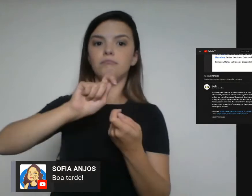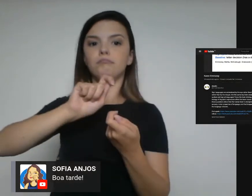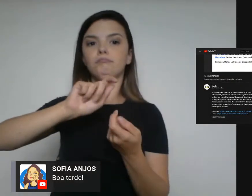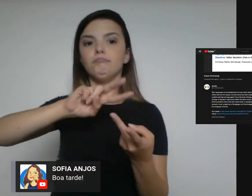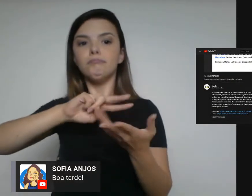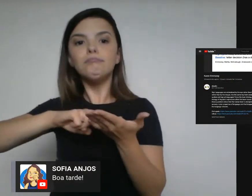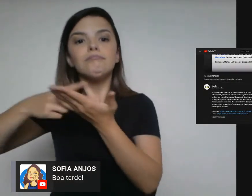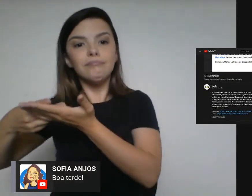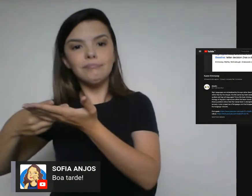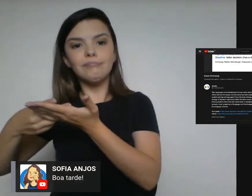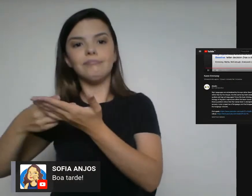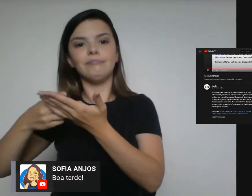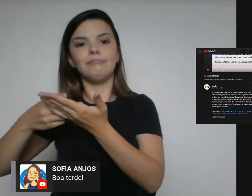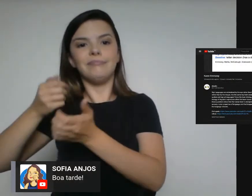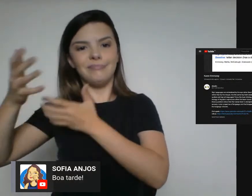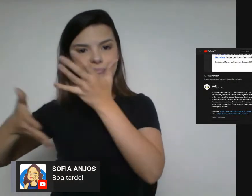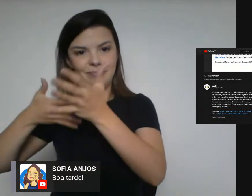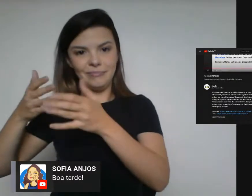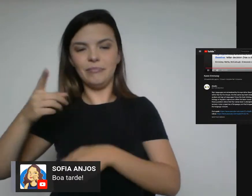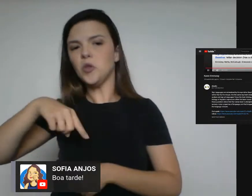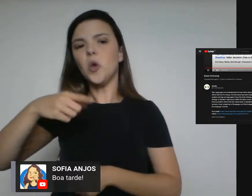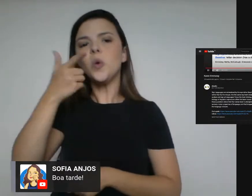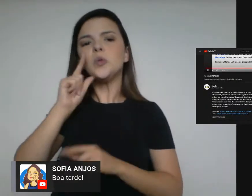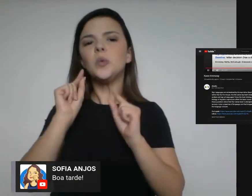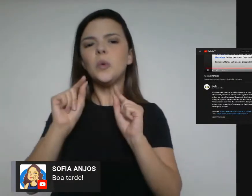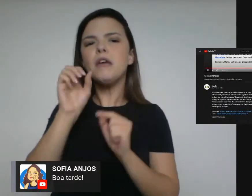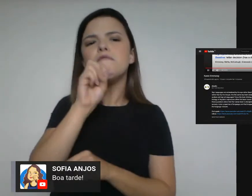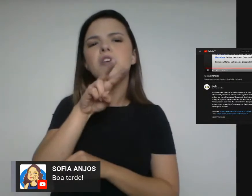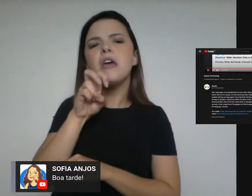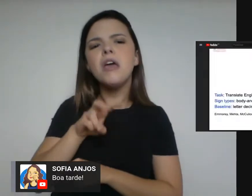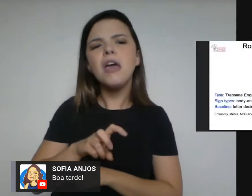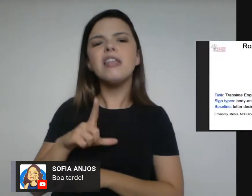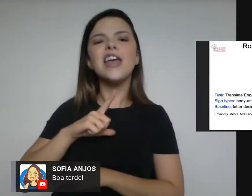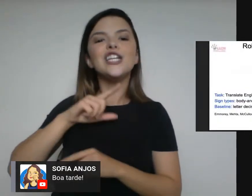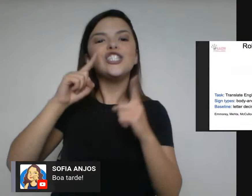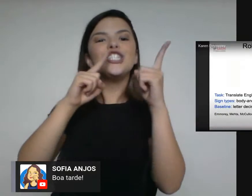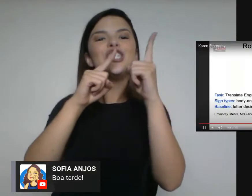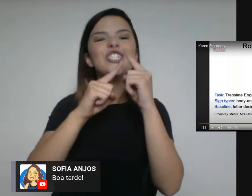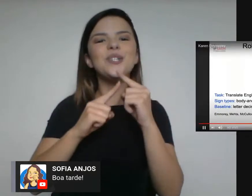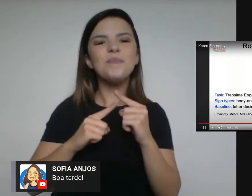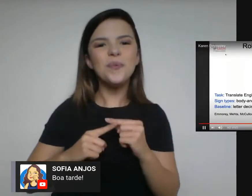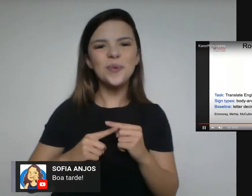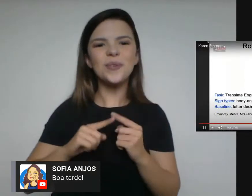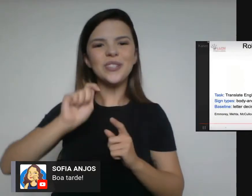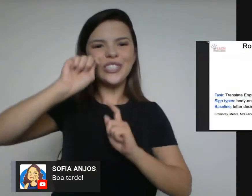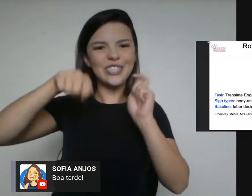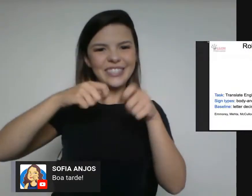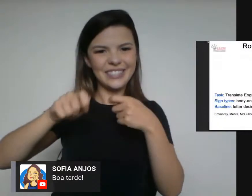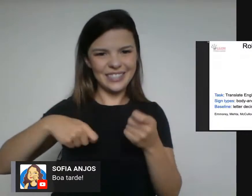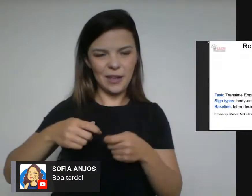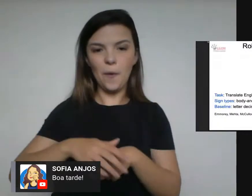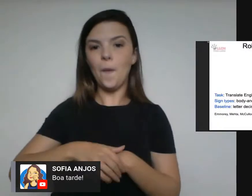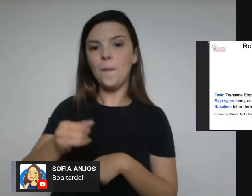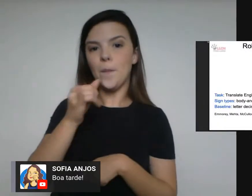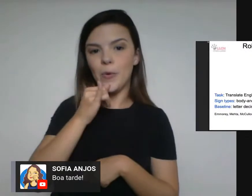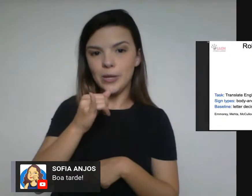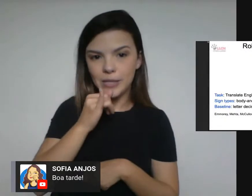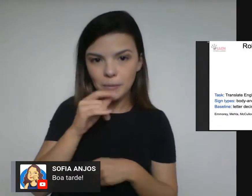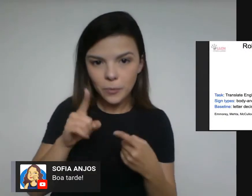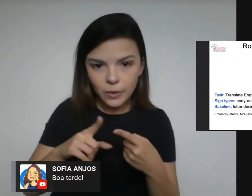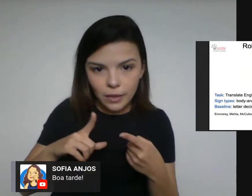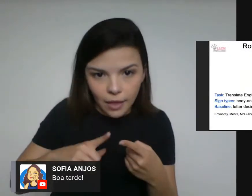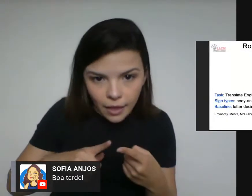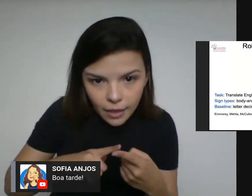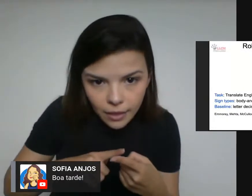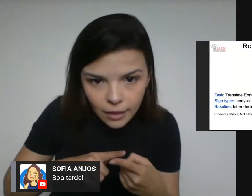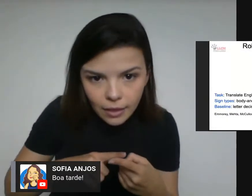task, we were able to elicit different types of signs. So we elicited what are called body anchored signs. So these are